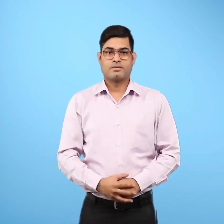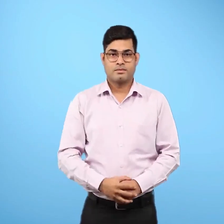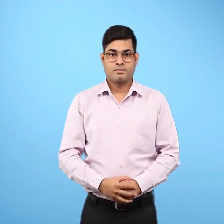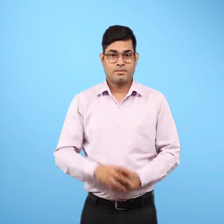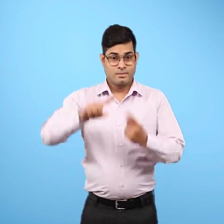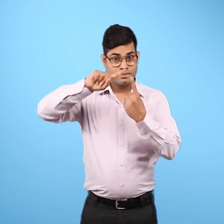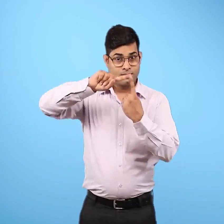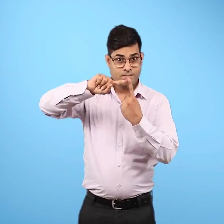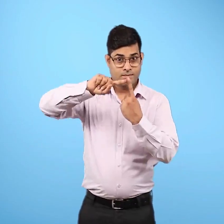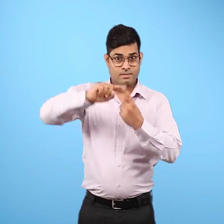E.